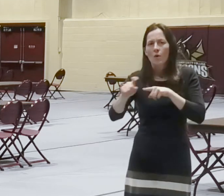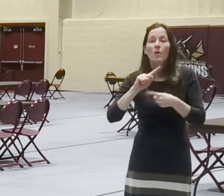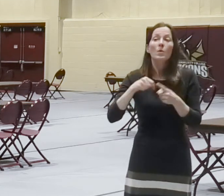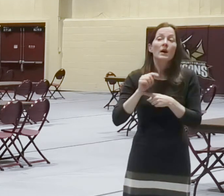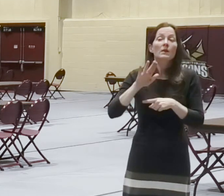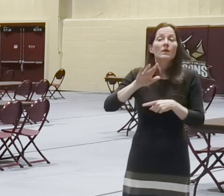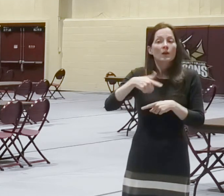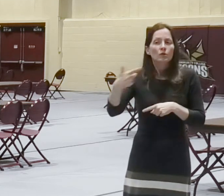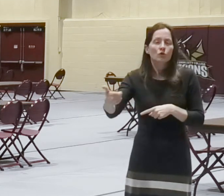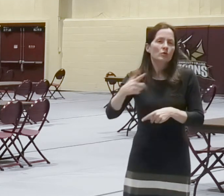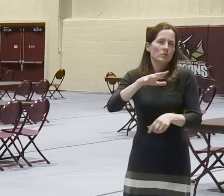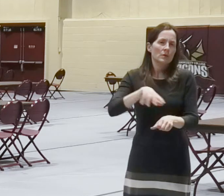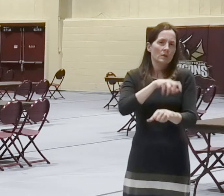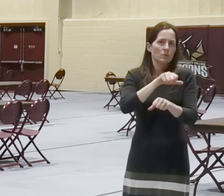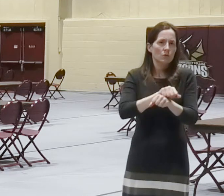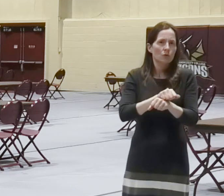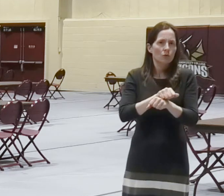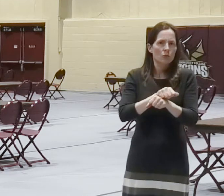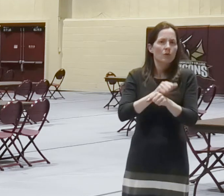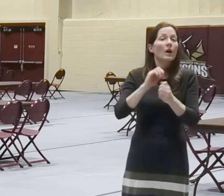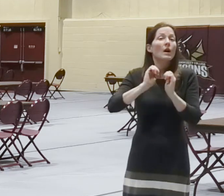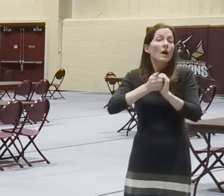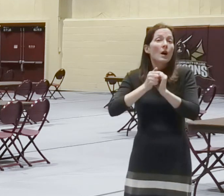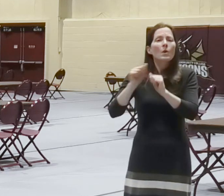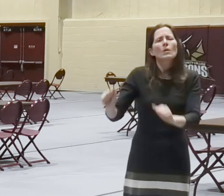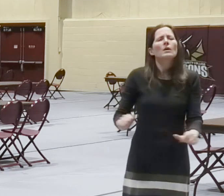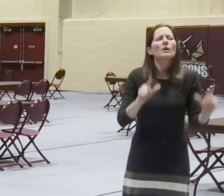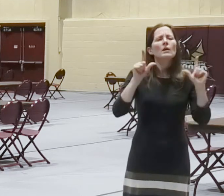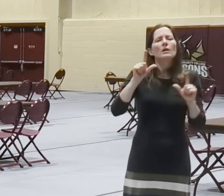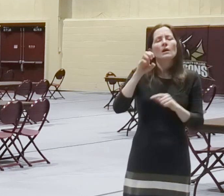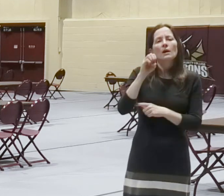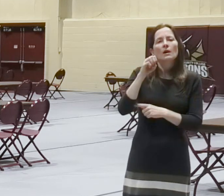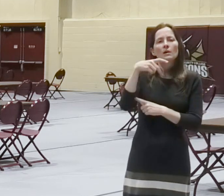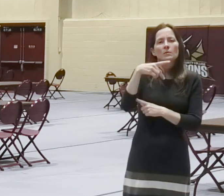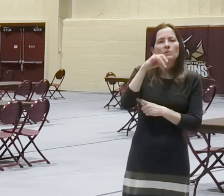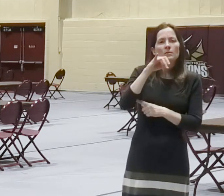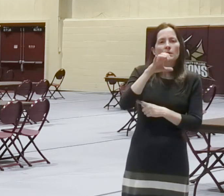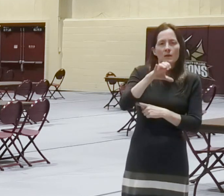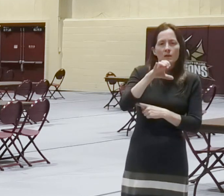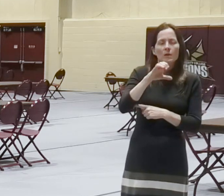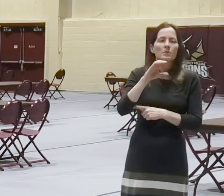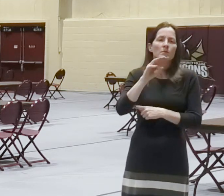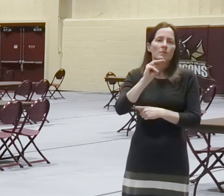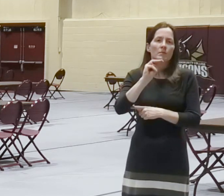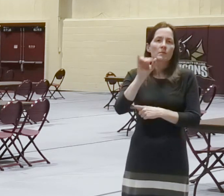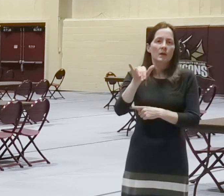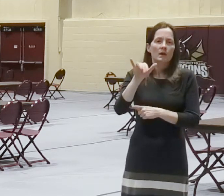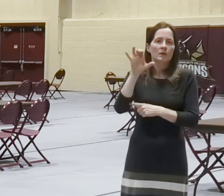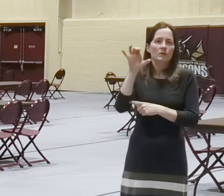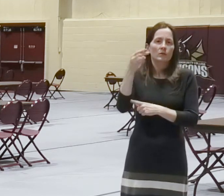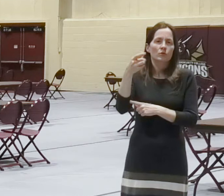appointment in Epic MyChart, which is our method of managing patients through electronic medical record.